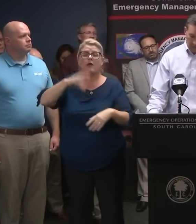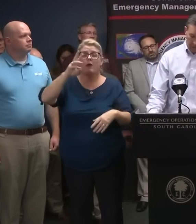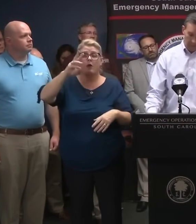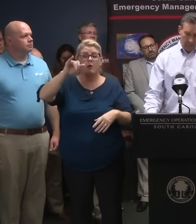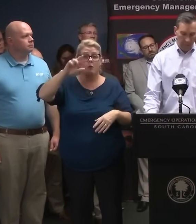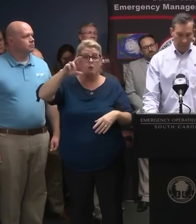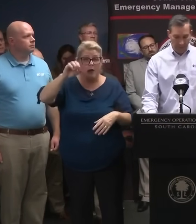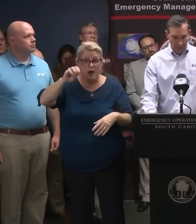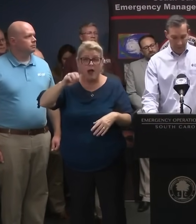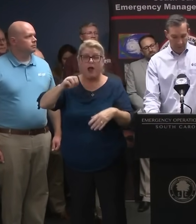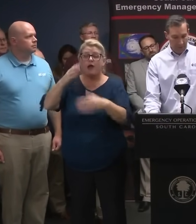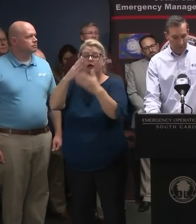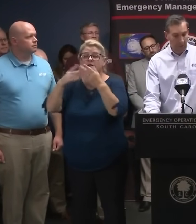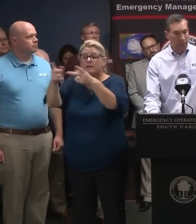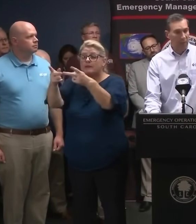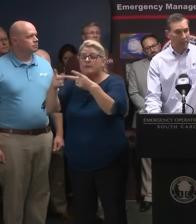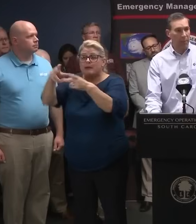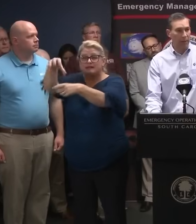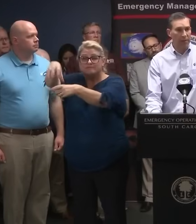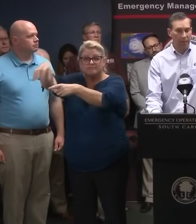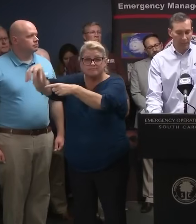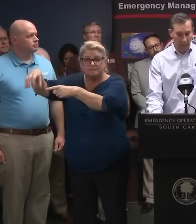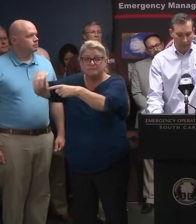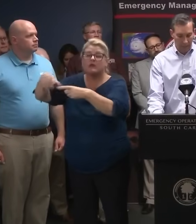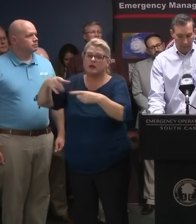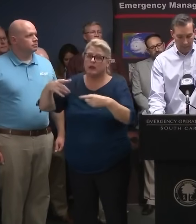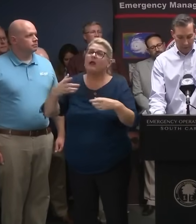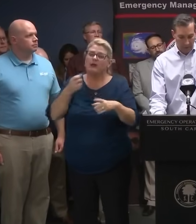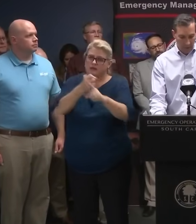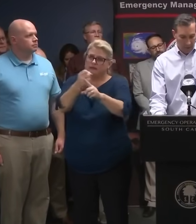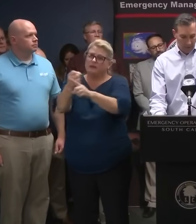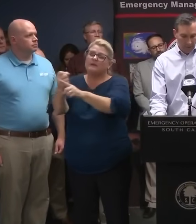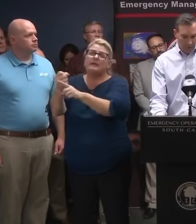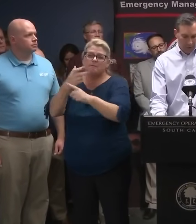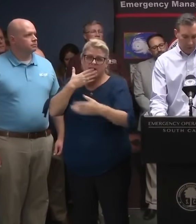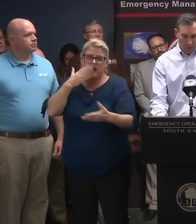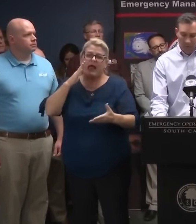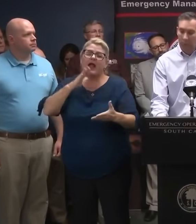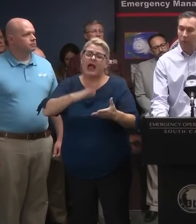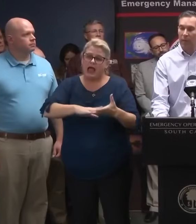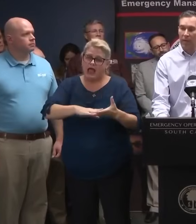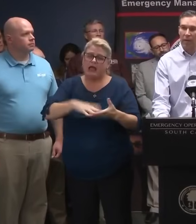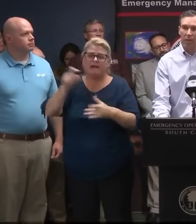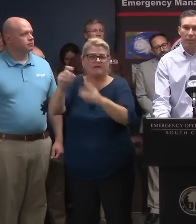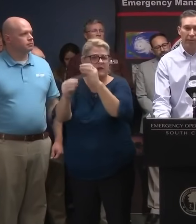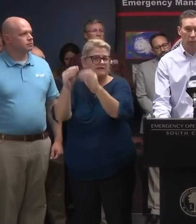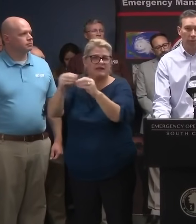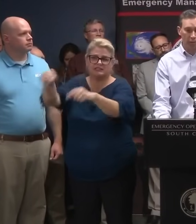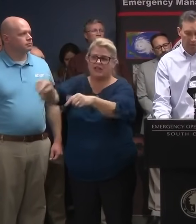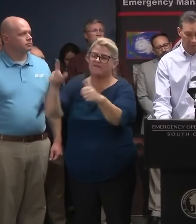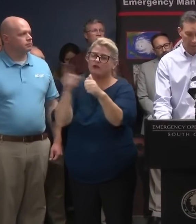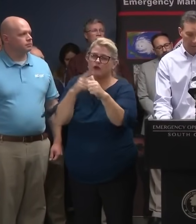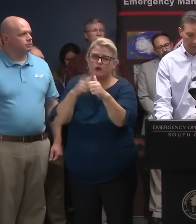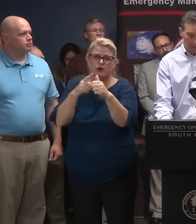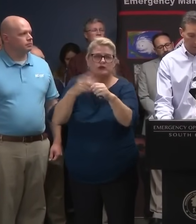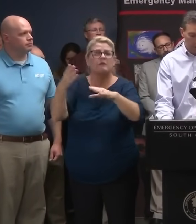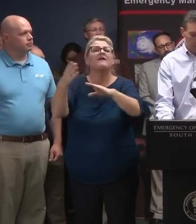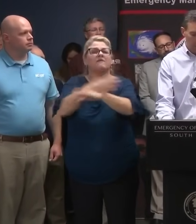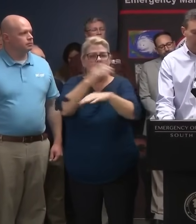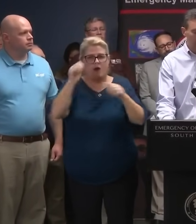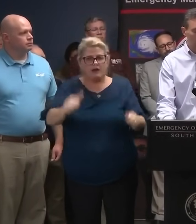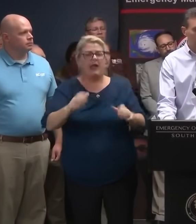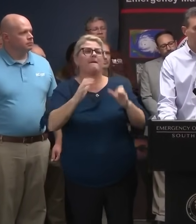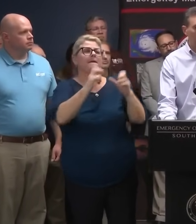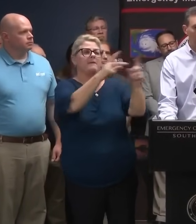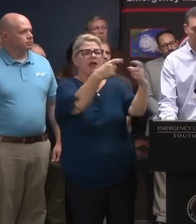of the substations that make up our transmission system experience significant damage. This infrastructure must be repaired before service can be